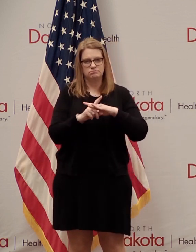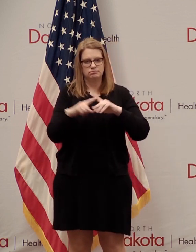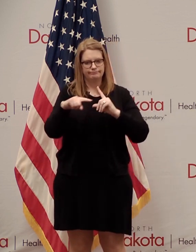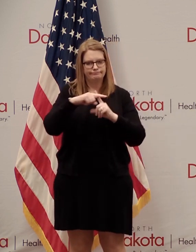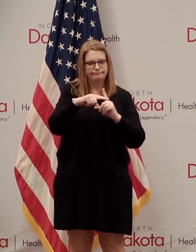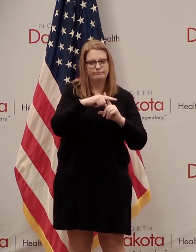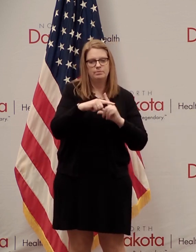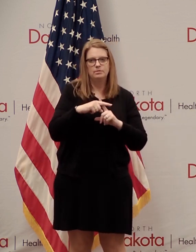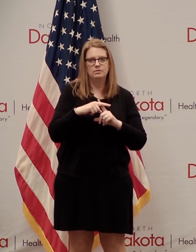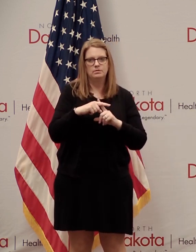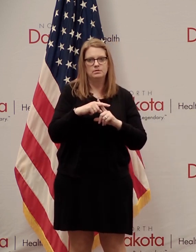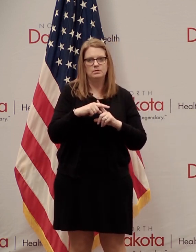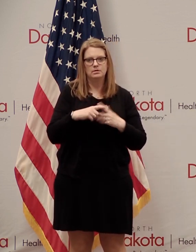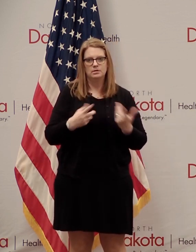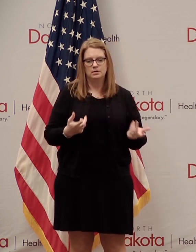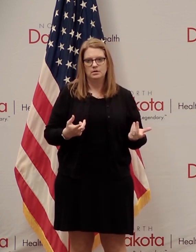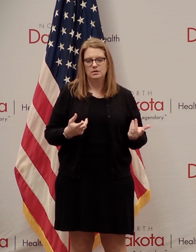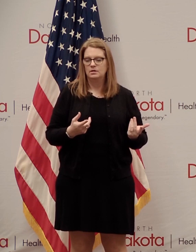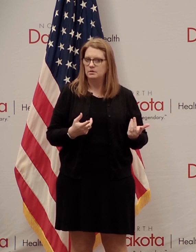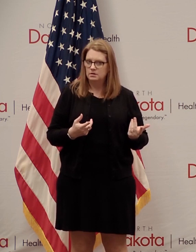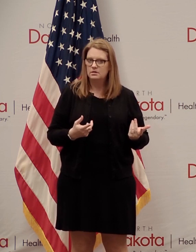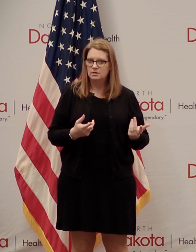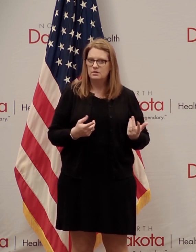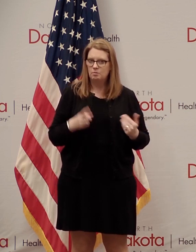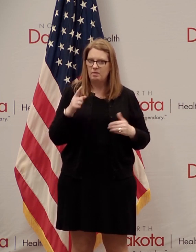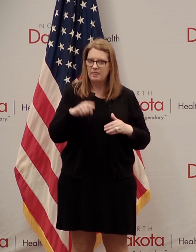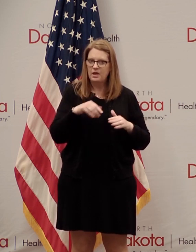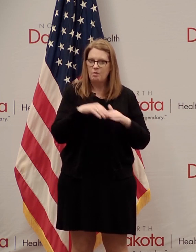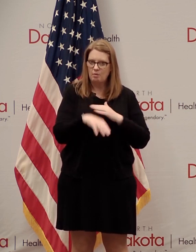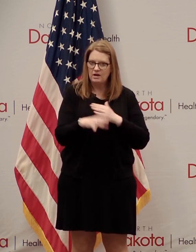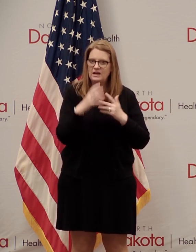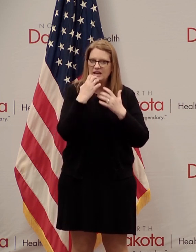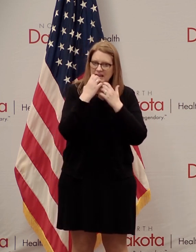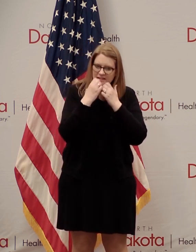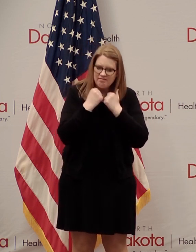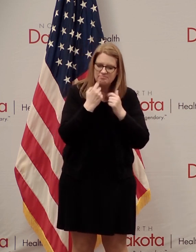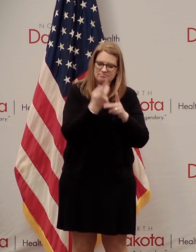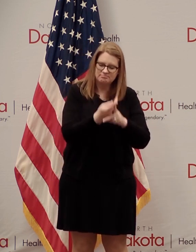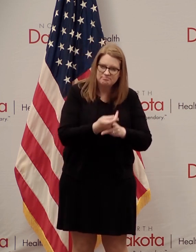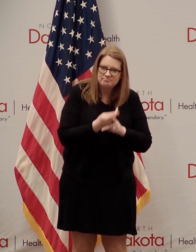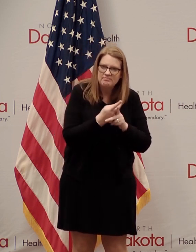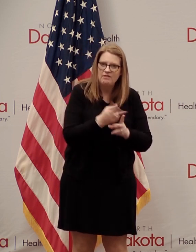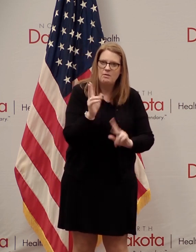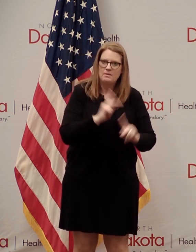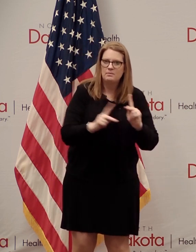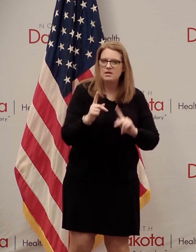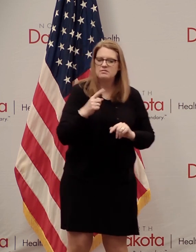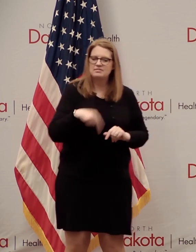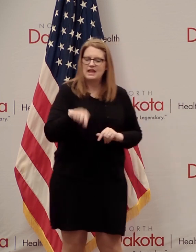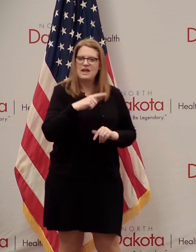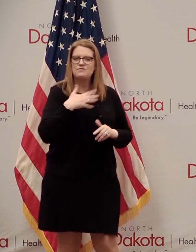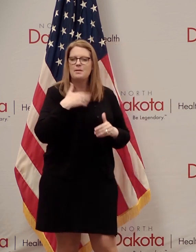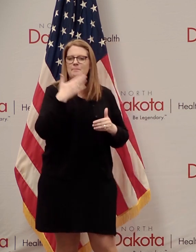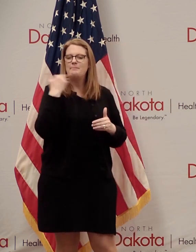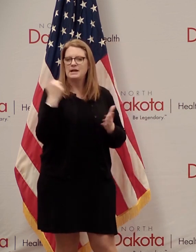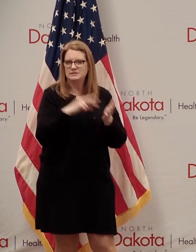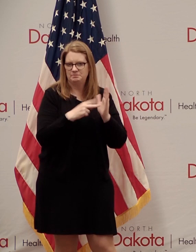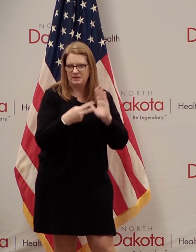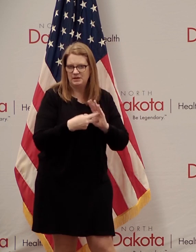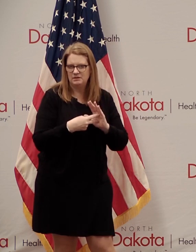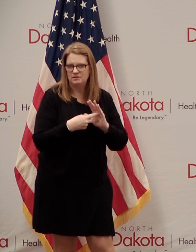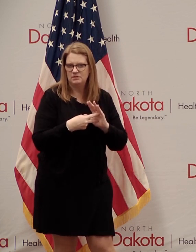to assume the best intention when they go in and they care for people. So even as we go through this and we hear places where there